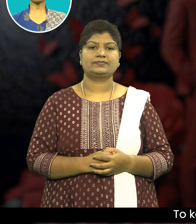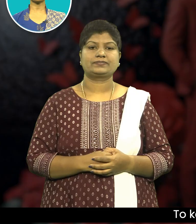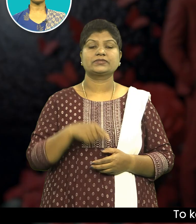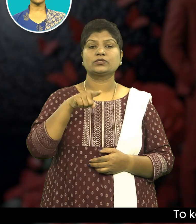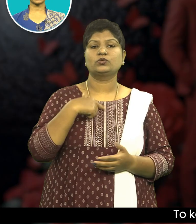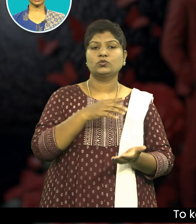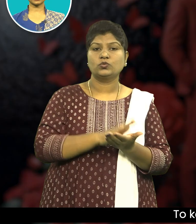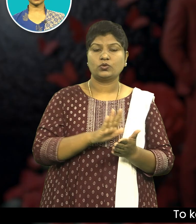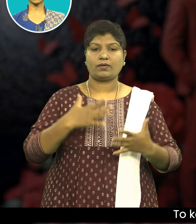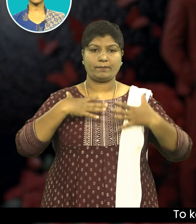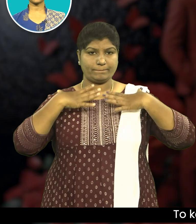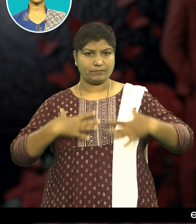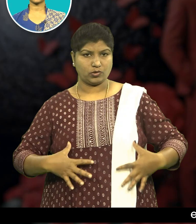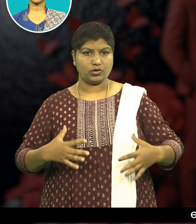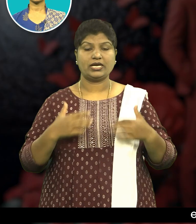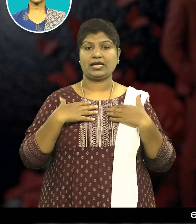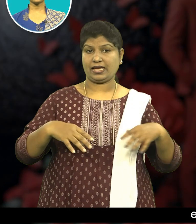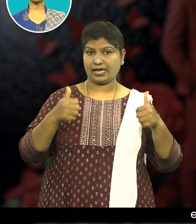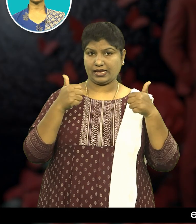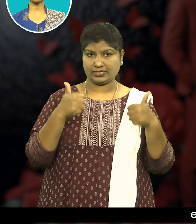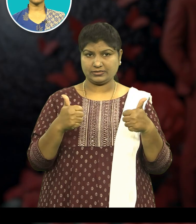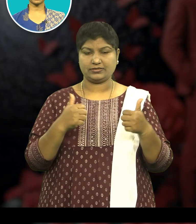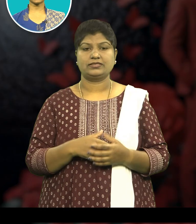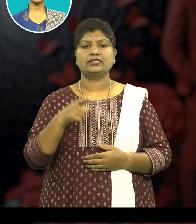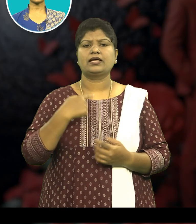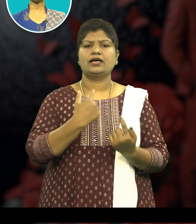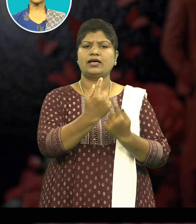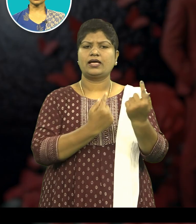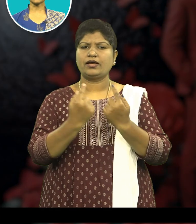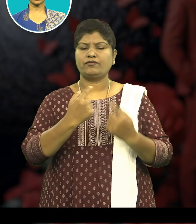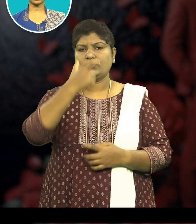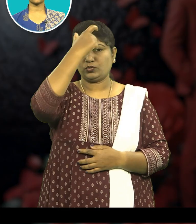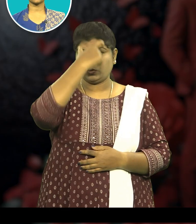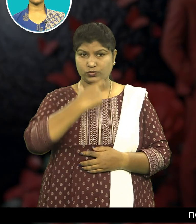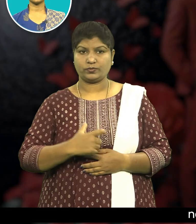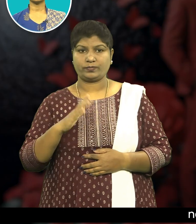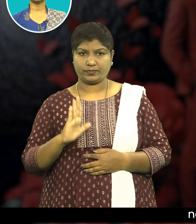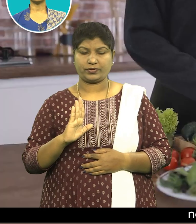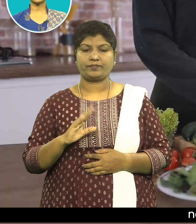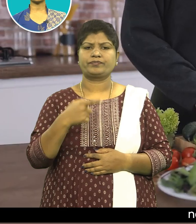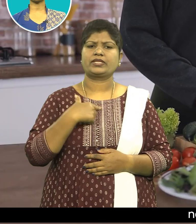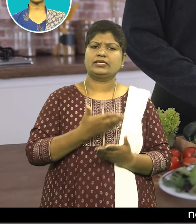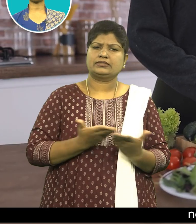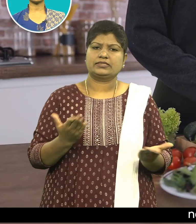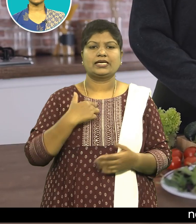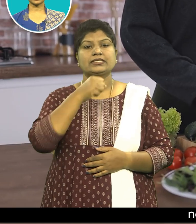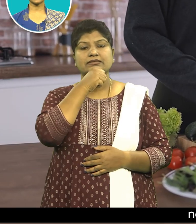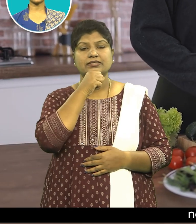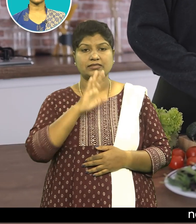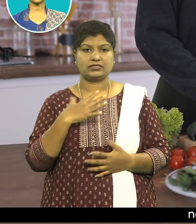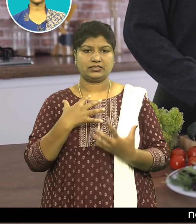To keep the body healthy, every human being at any age needs to have